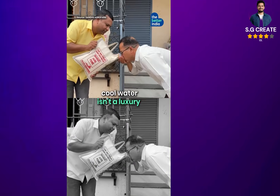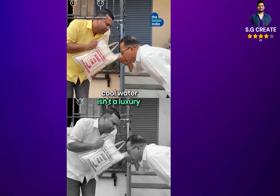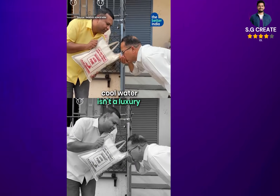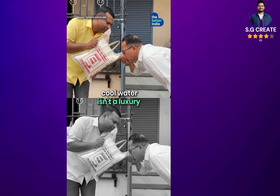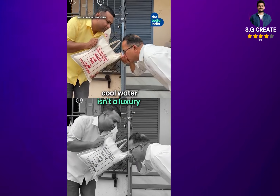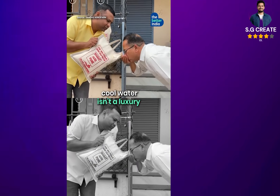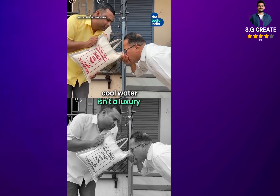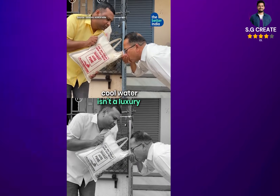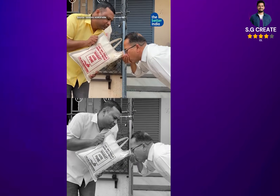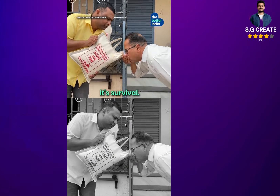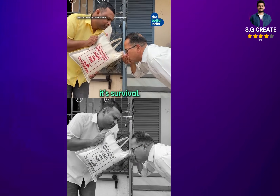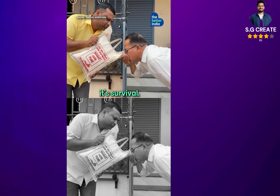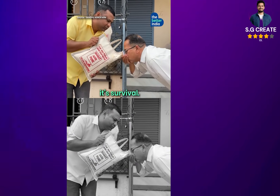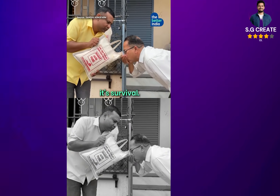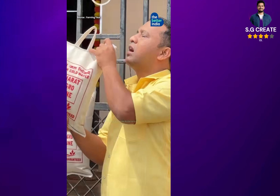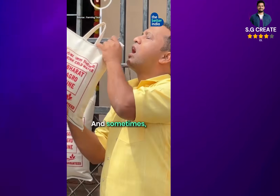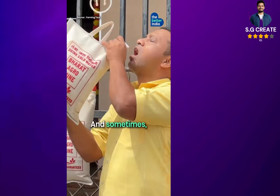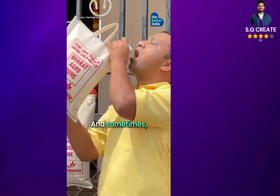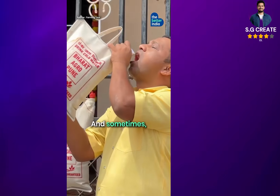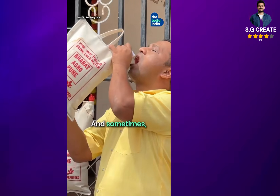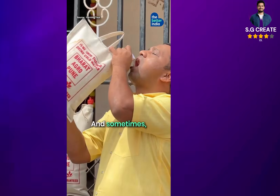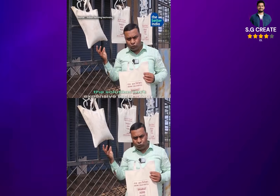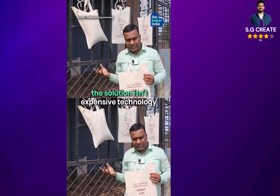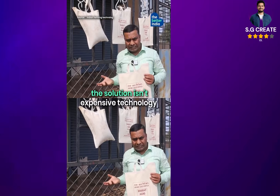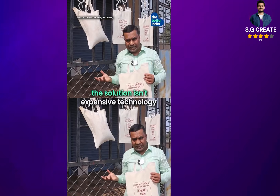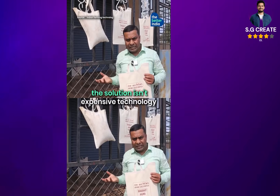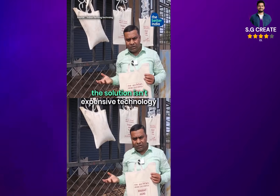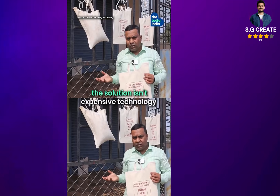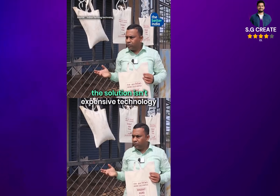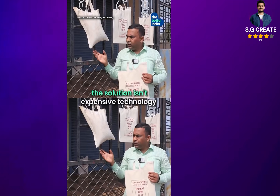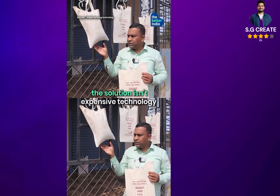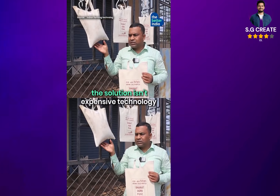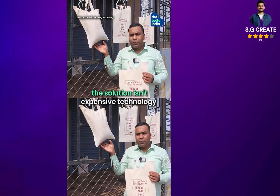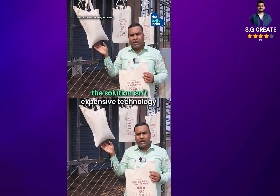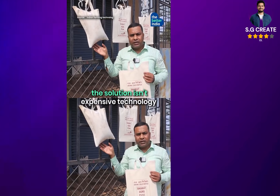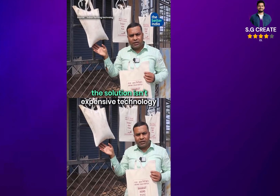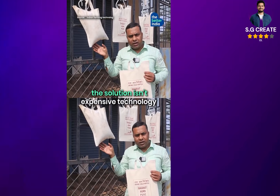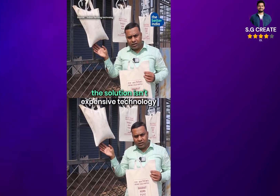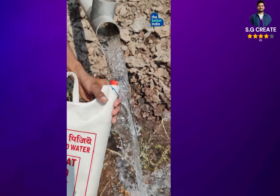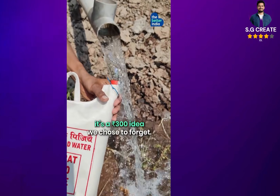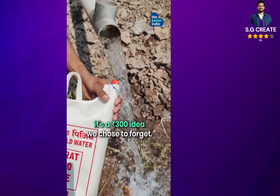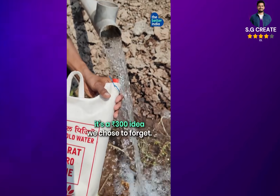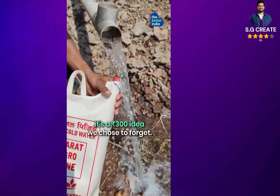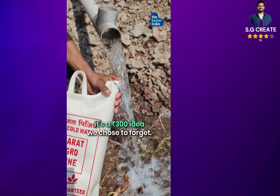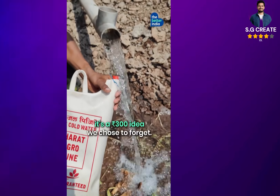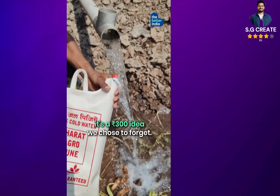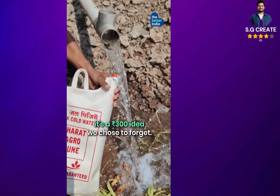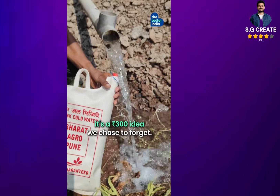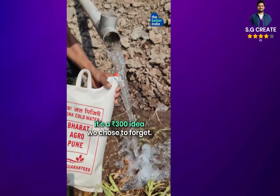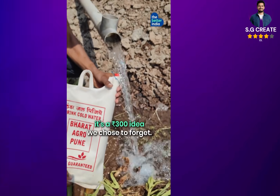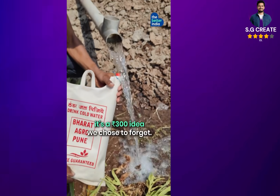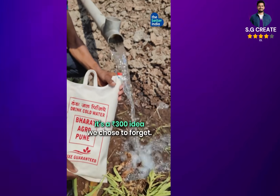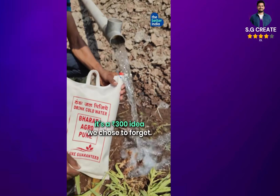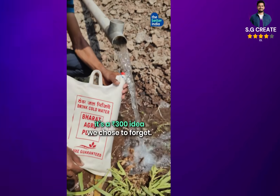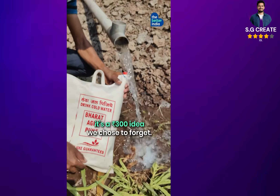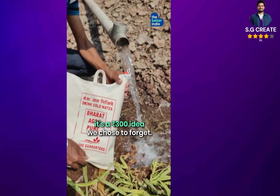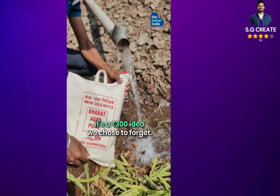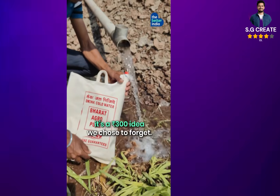isn't a luxury, it's survival. And sometimes the solution isn't expensive technology. It's a 300 rupee idea we chose to forget. Would